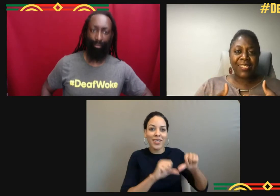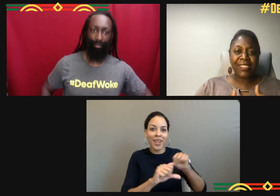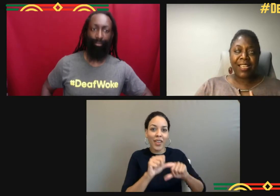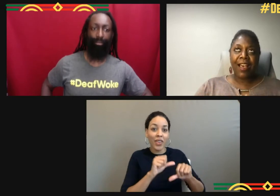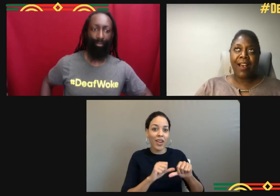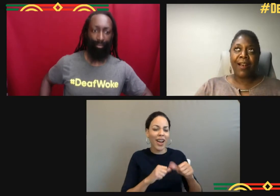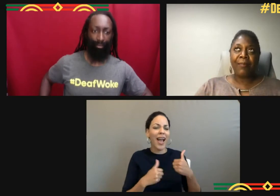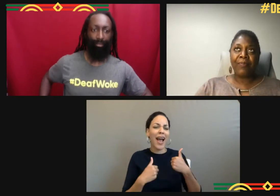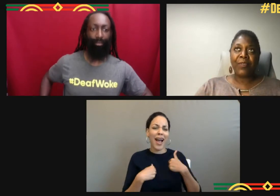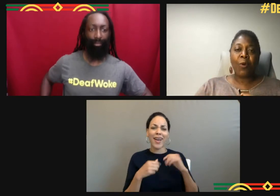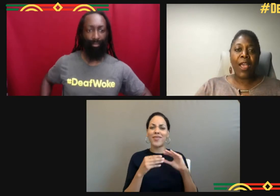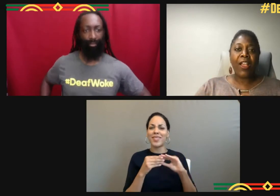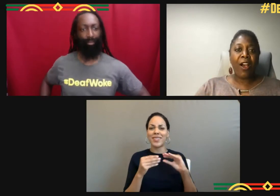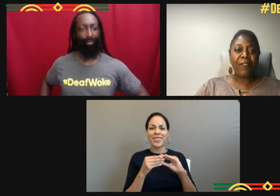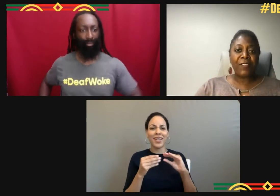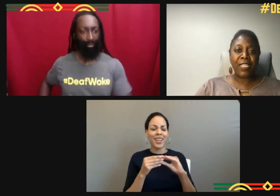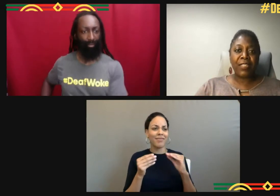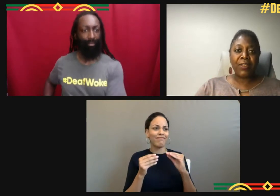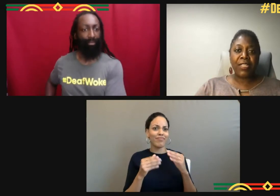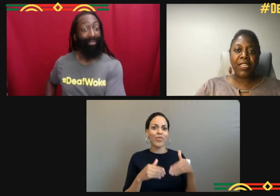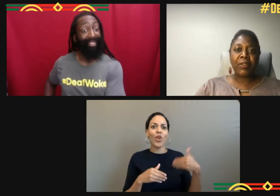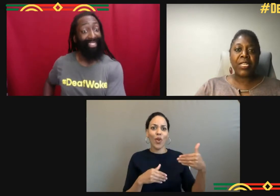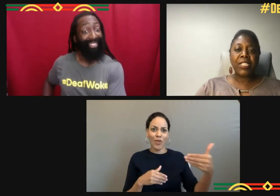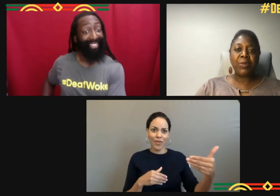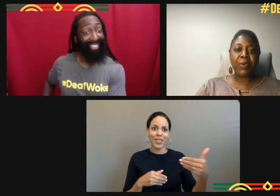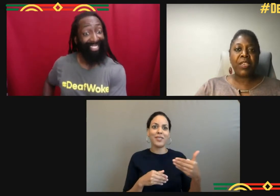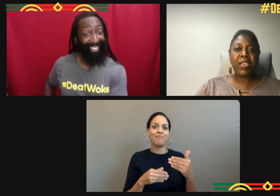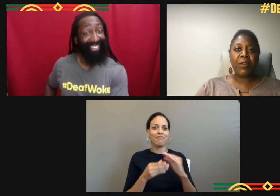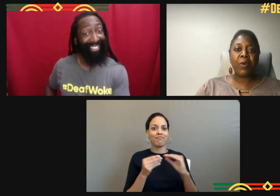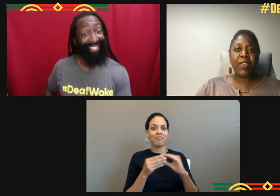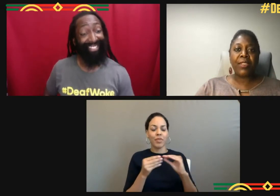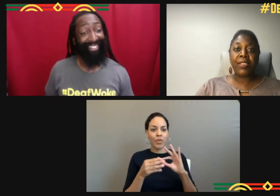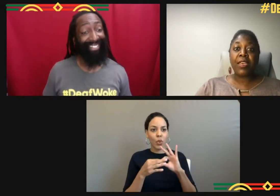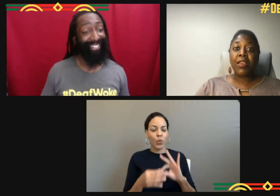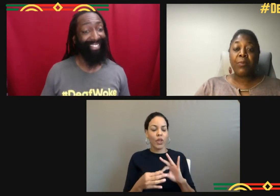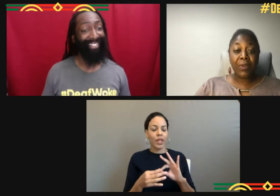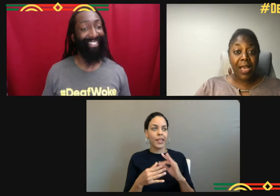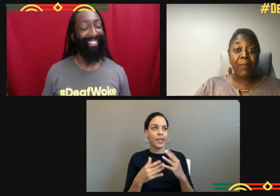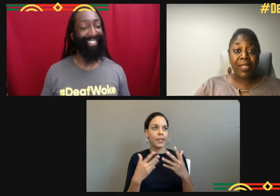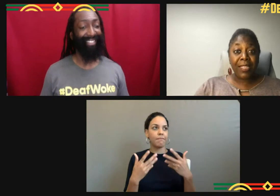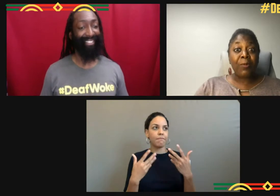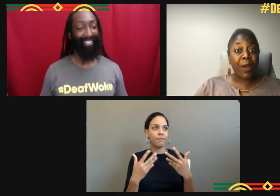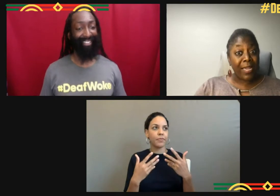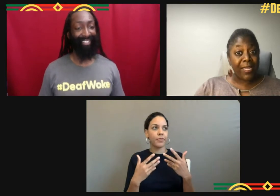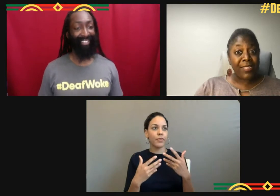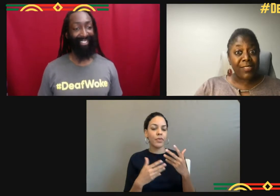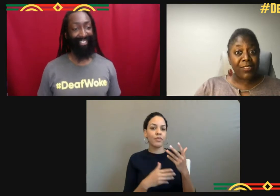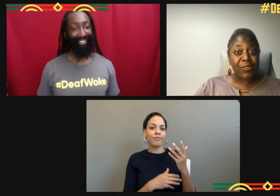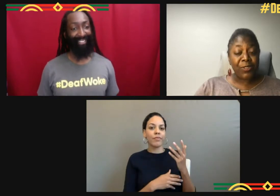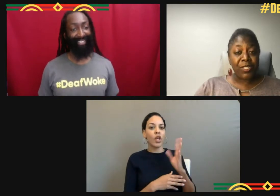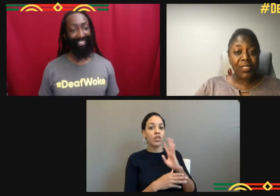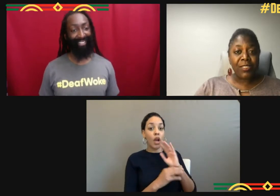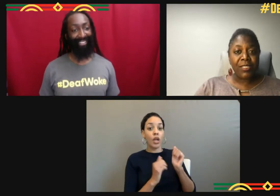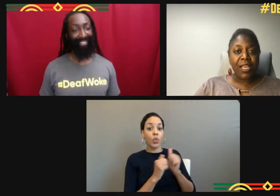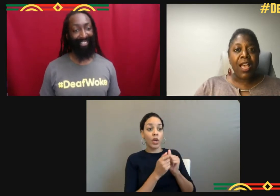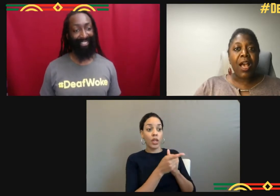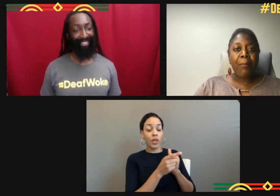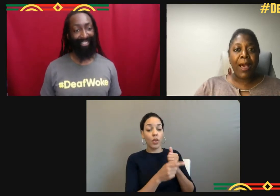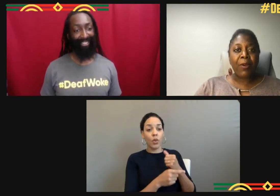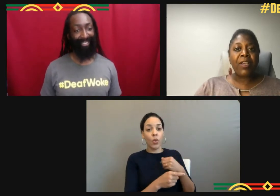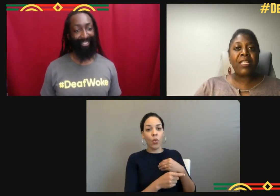said this quite often in speaking with predominantly white